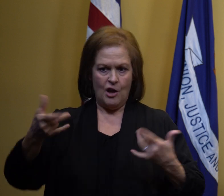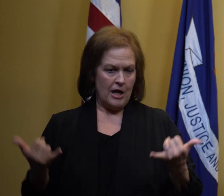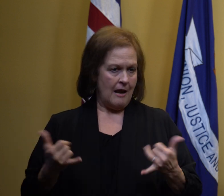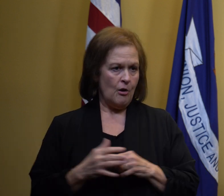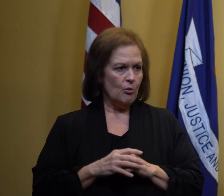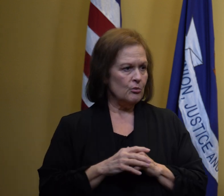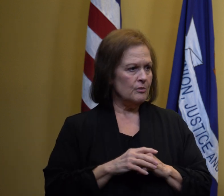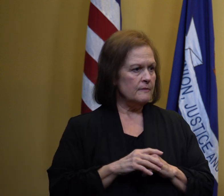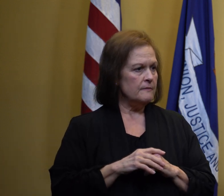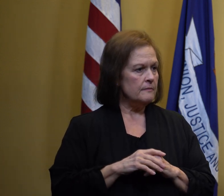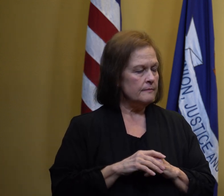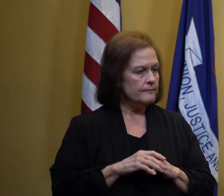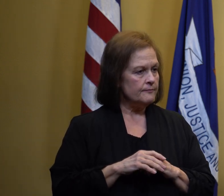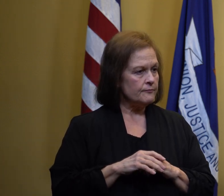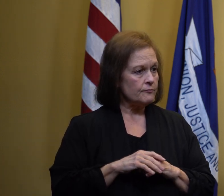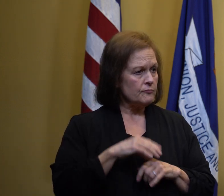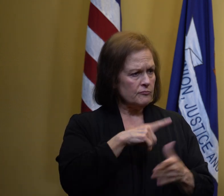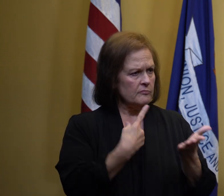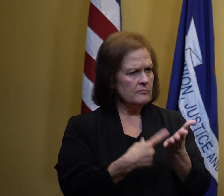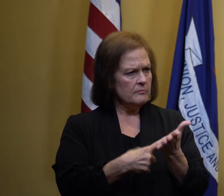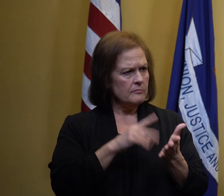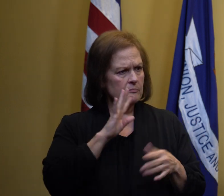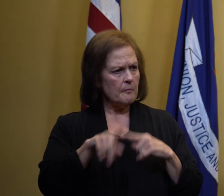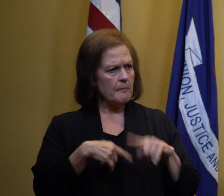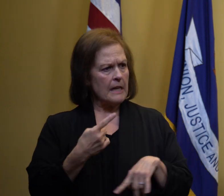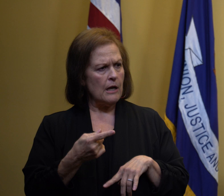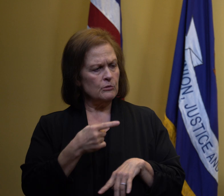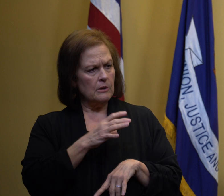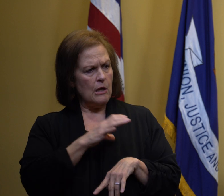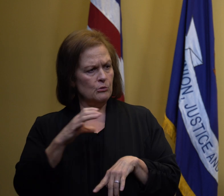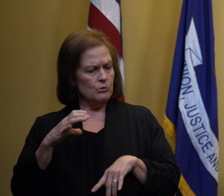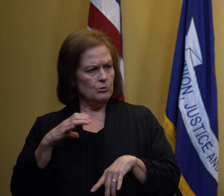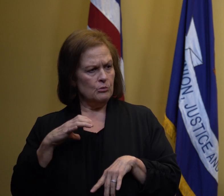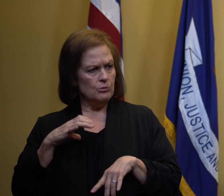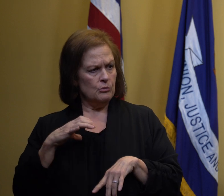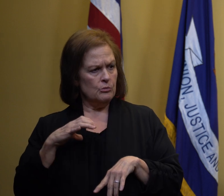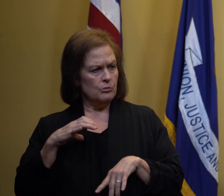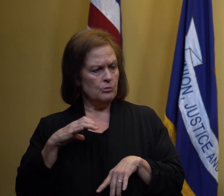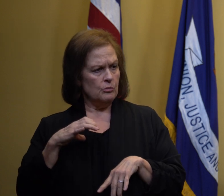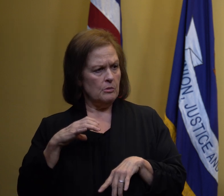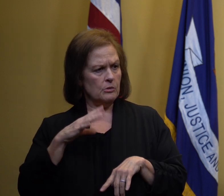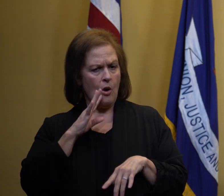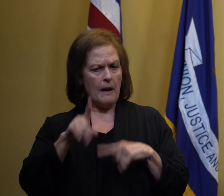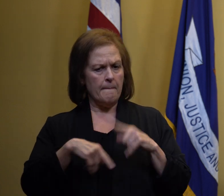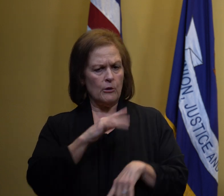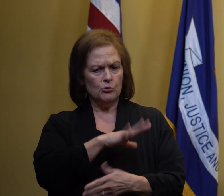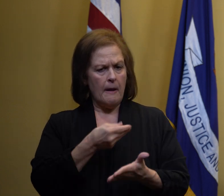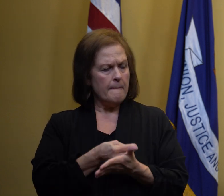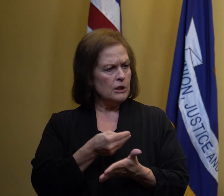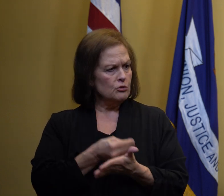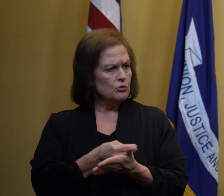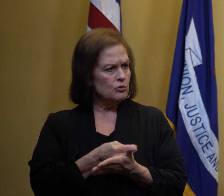advocate. Mayor, have you had any discussions with the council, or you or your team, any discussions with the council since you unveiled your budget proposal, and how would you